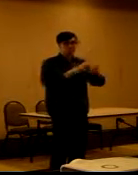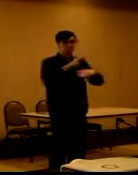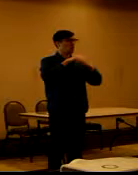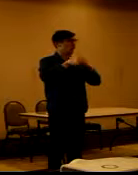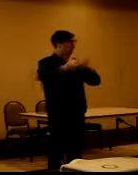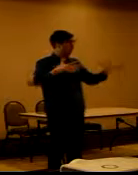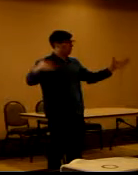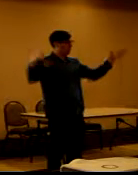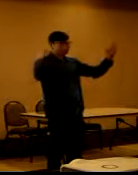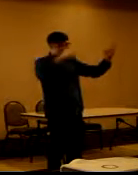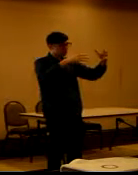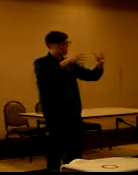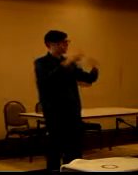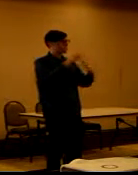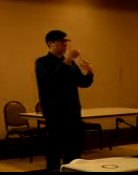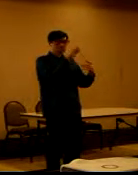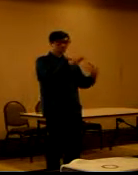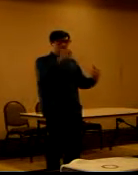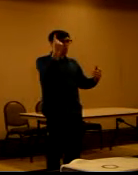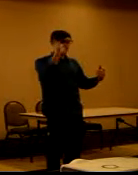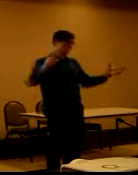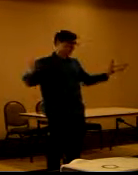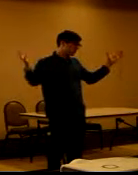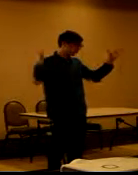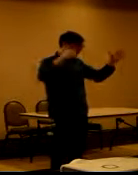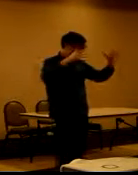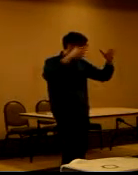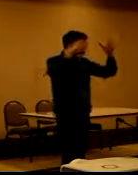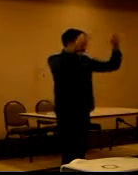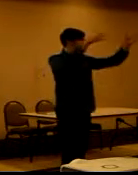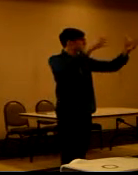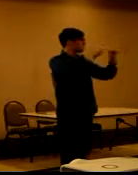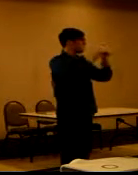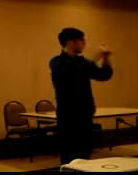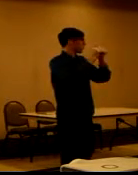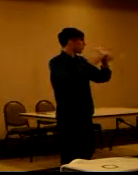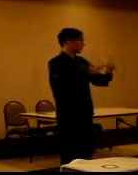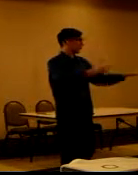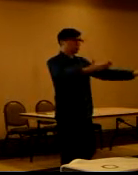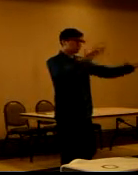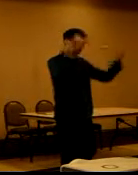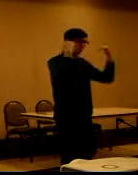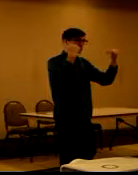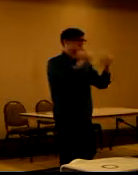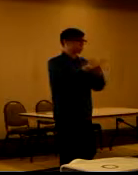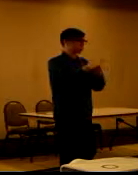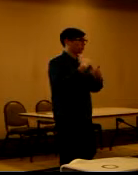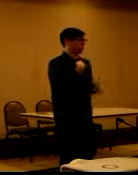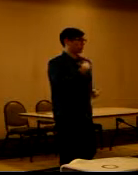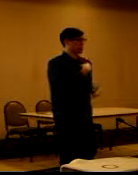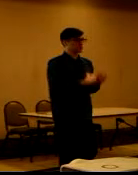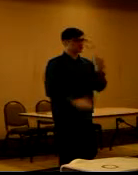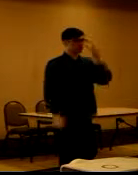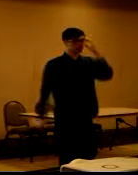hearing interpreters, we all go together, so if anybody wants to go, so come on, you can join us,